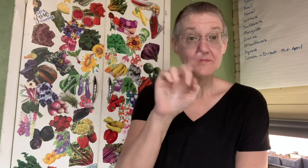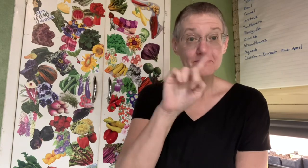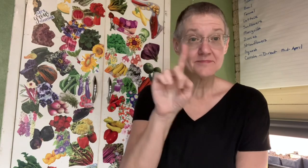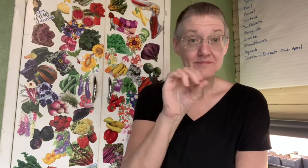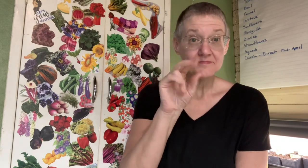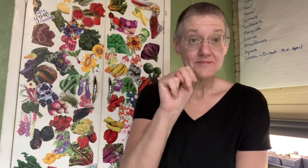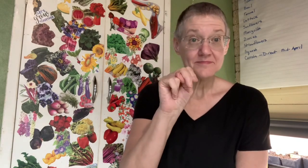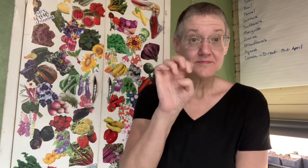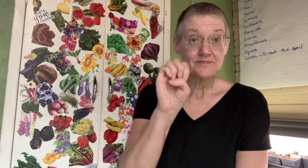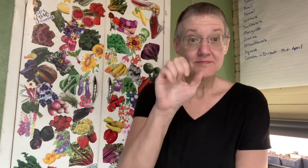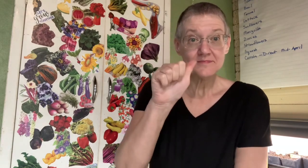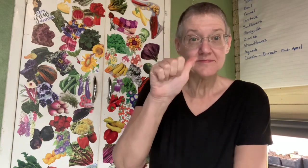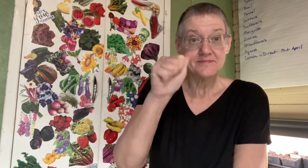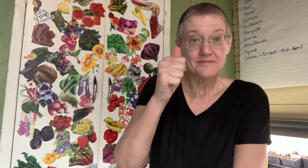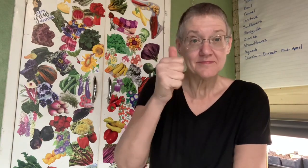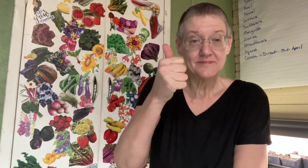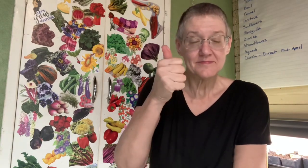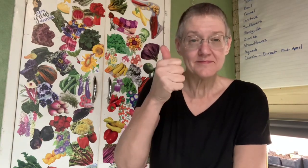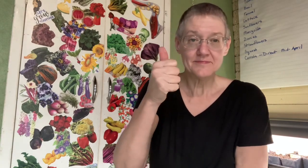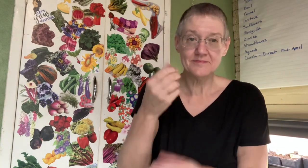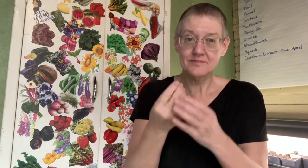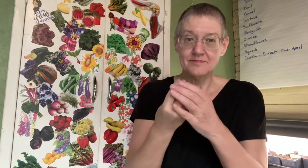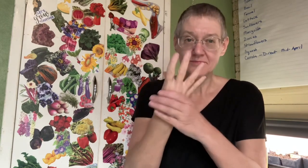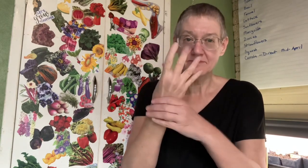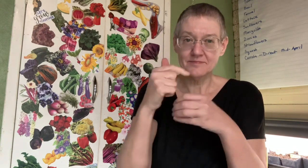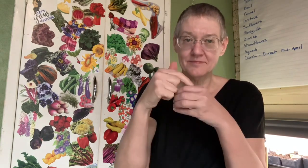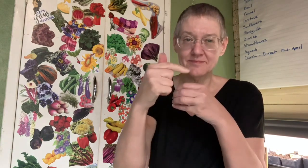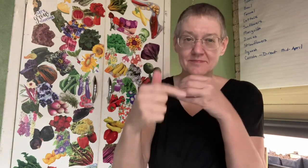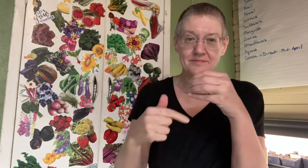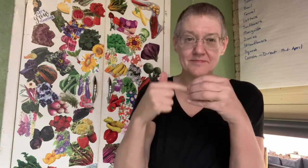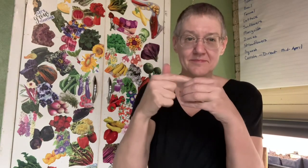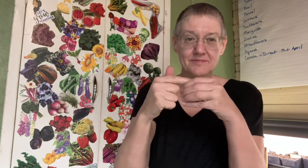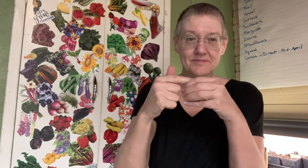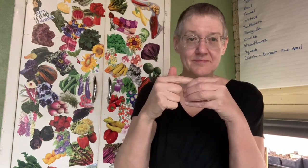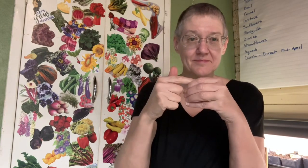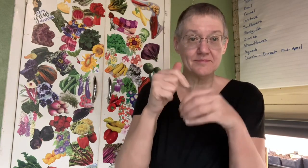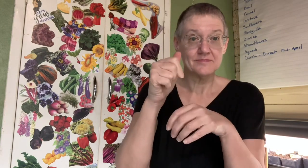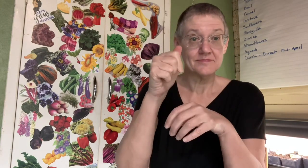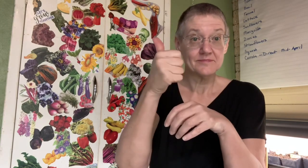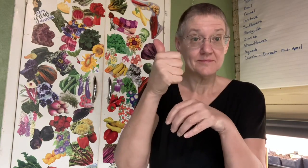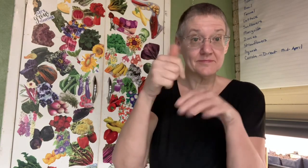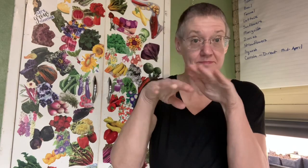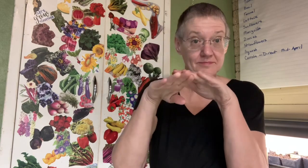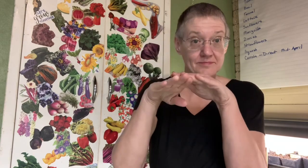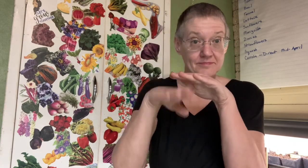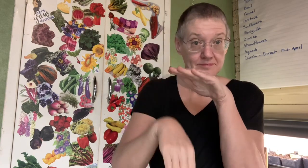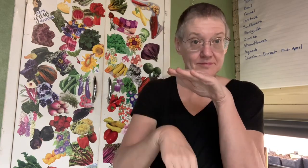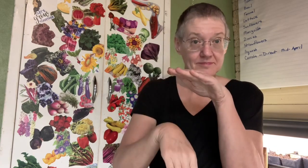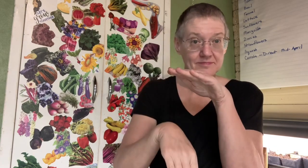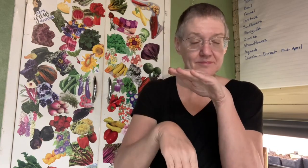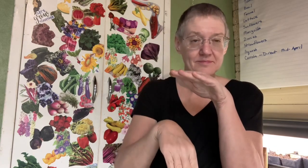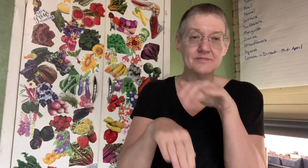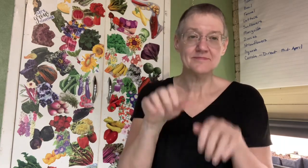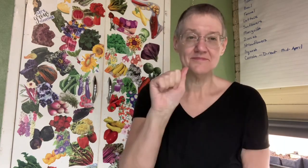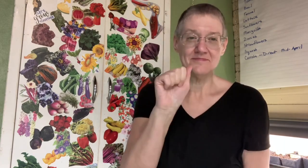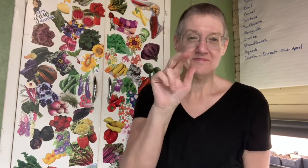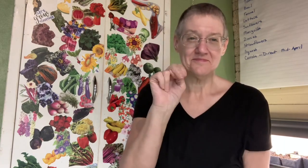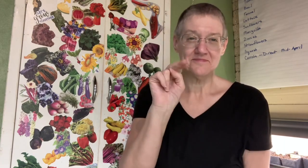And it will grow year-round in Zone 10. But any zone below that, it's grown as